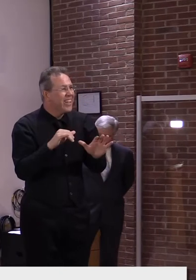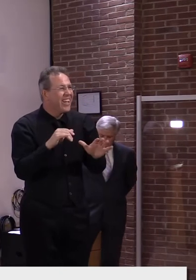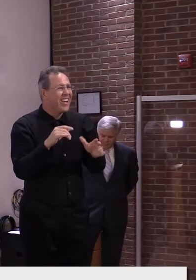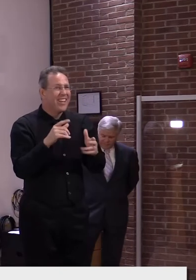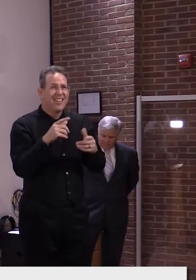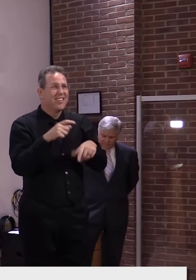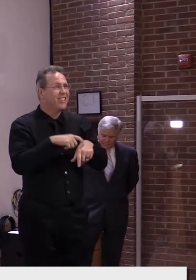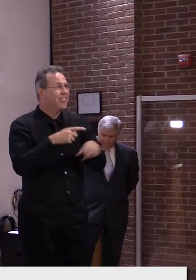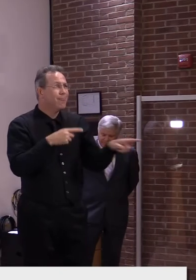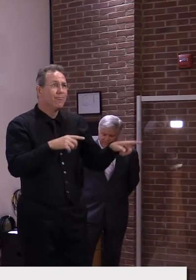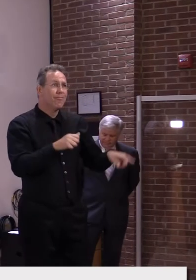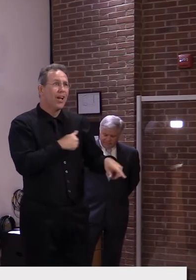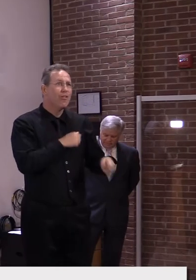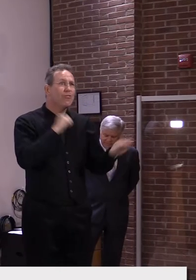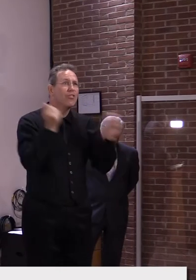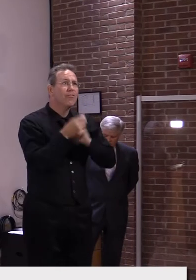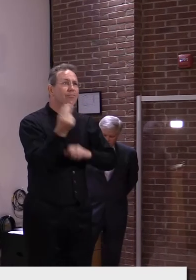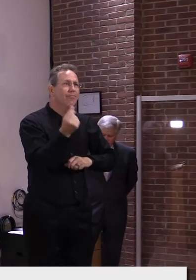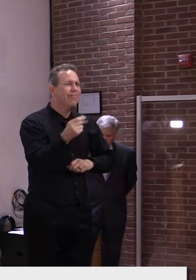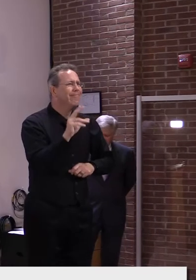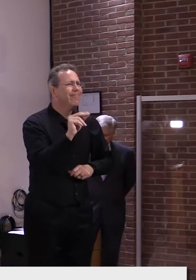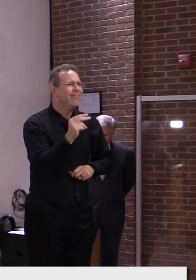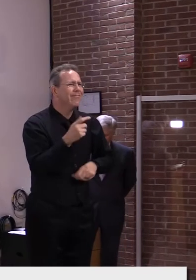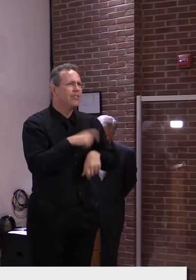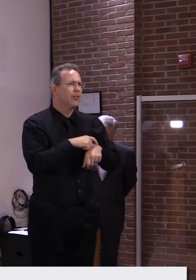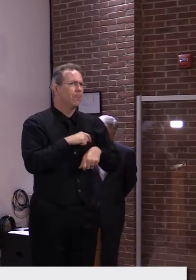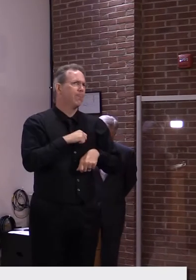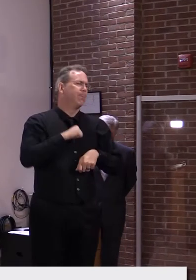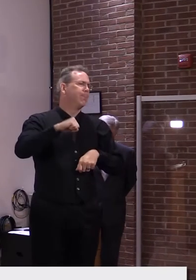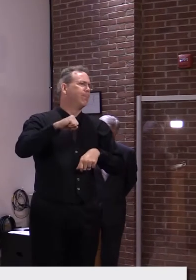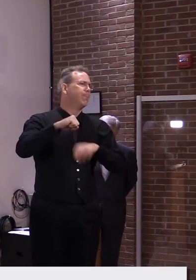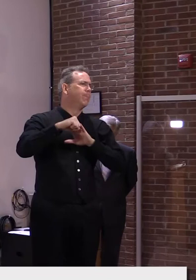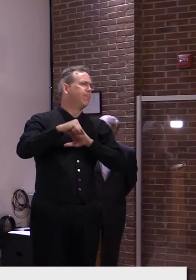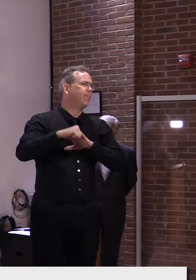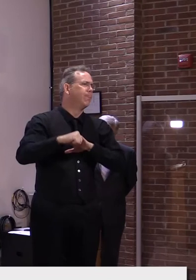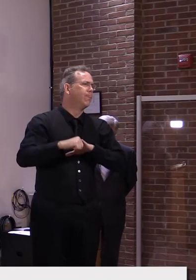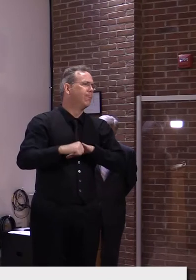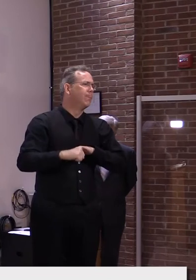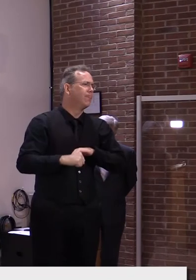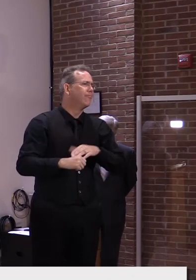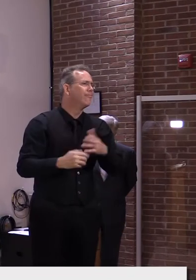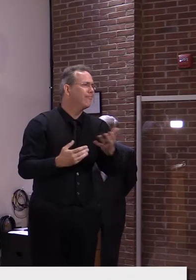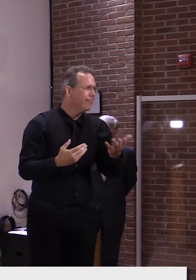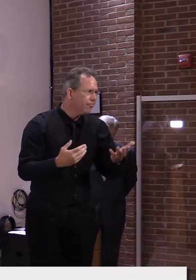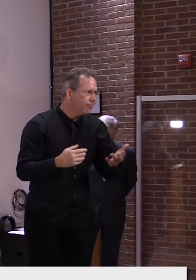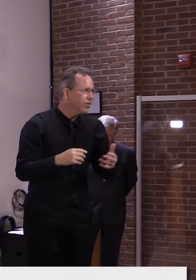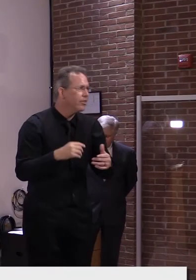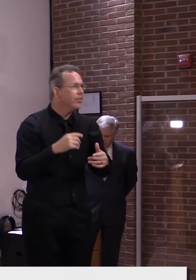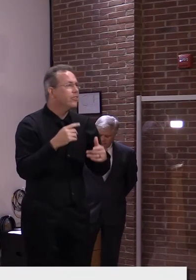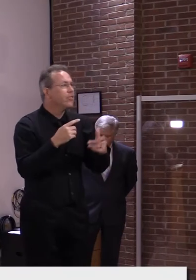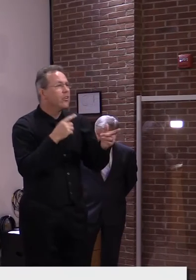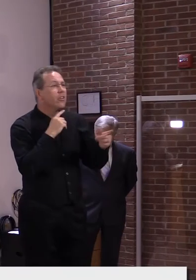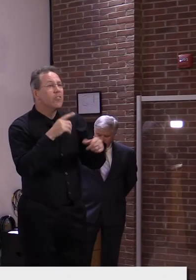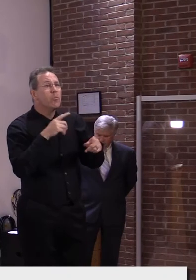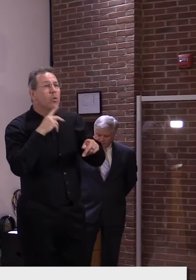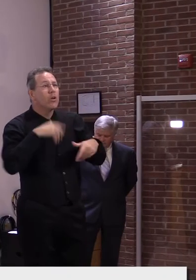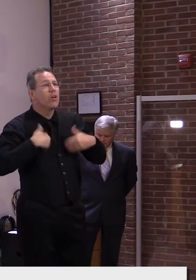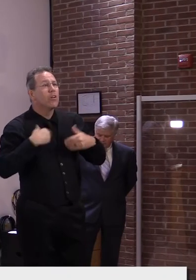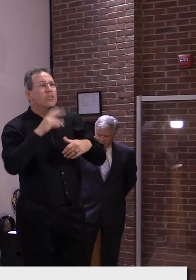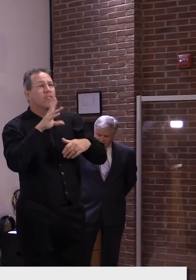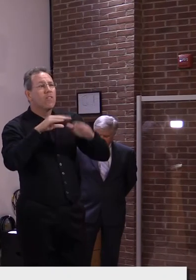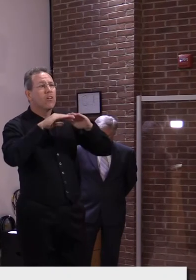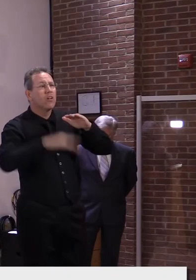Whereas in the under 65 population, the disparity rate is much, much lower. And